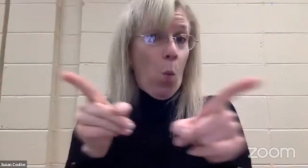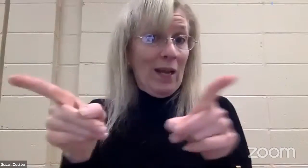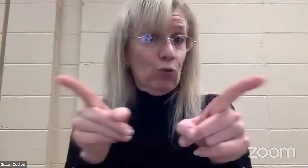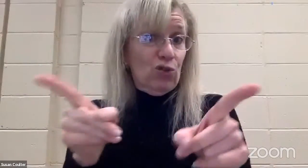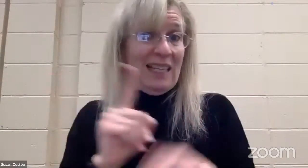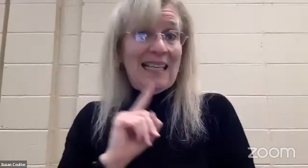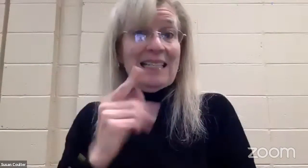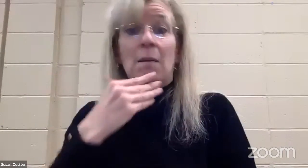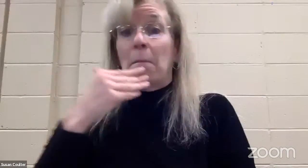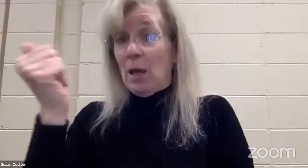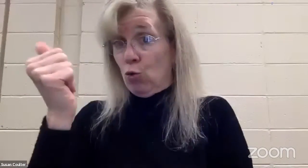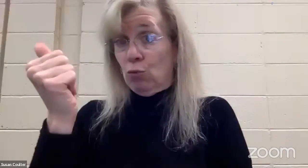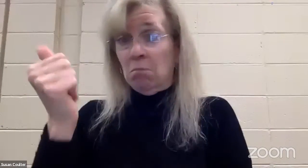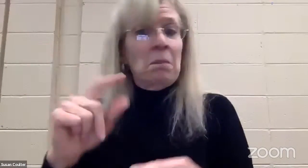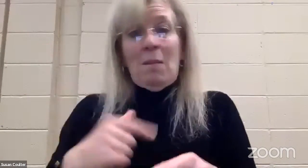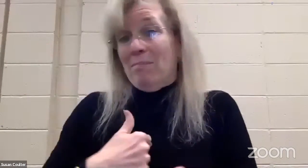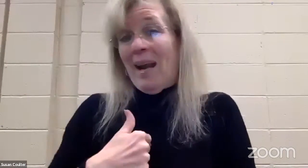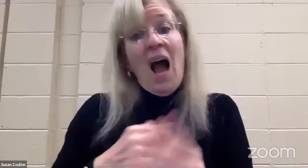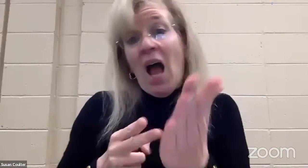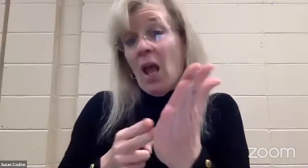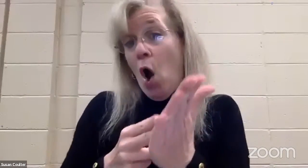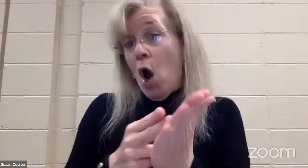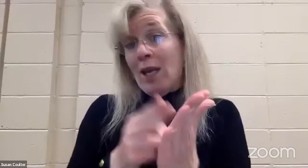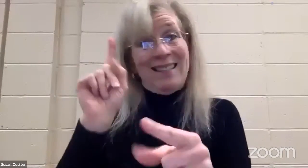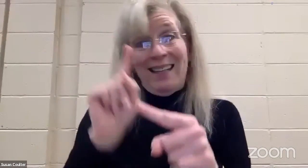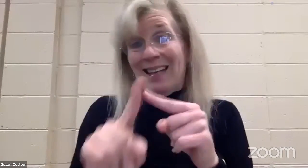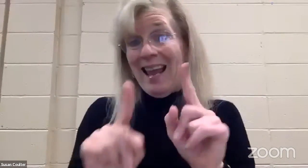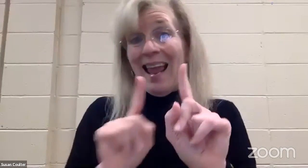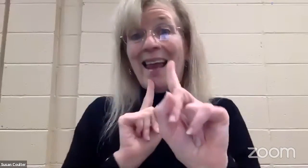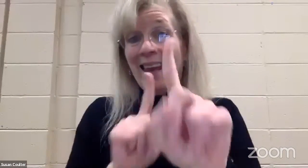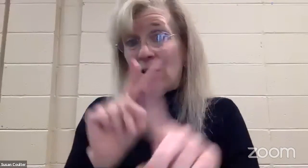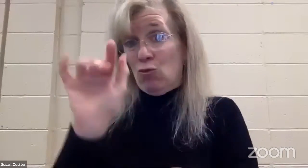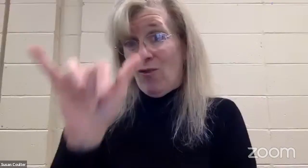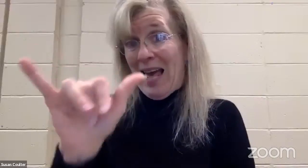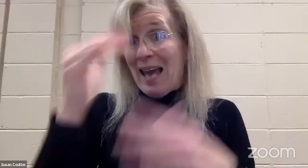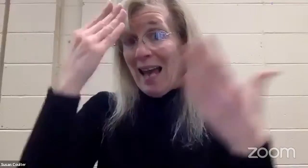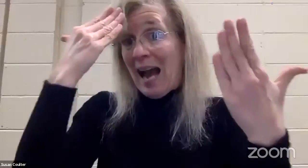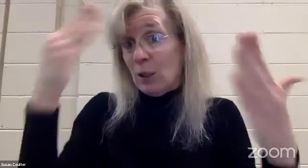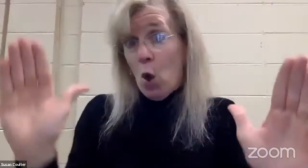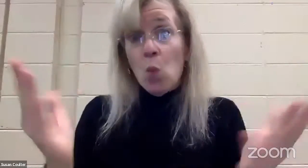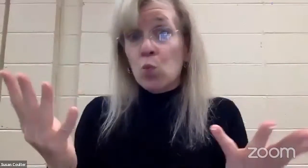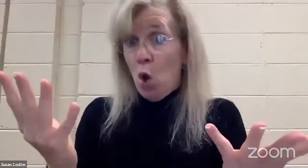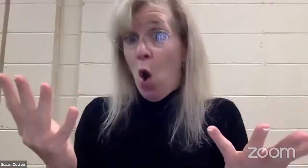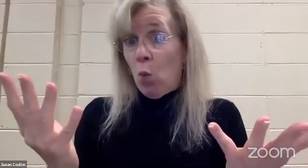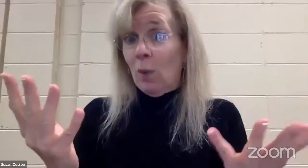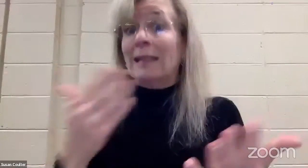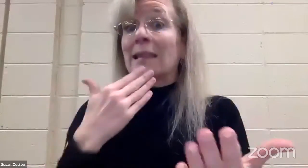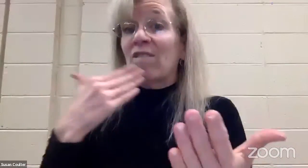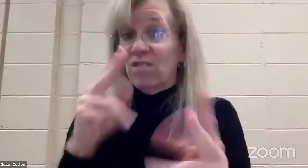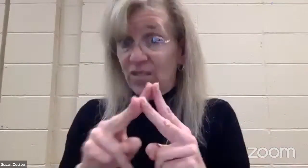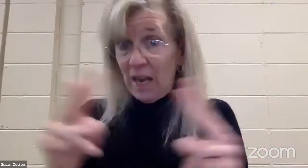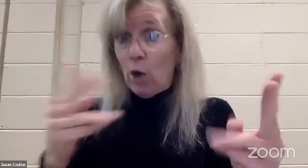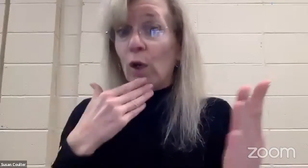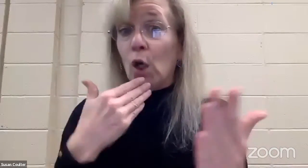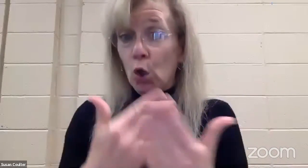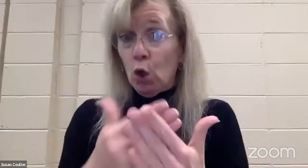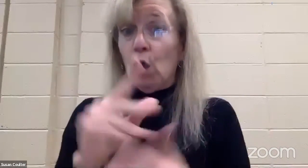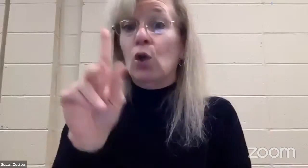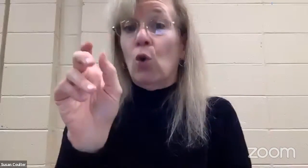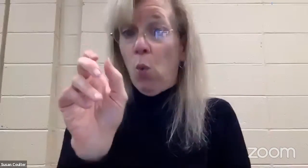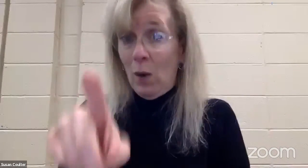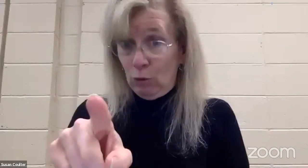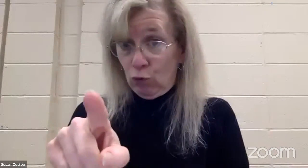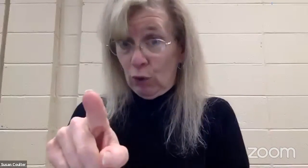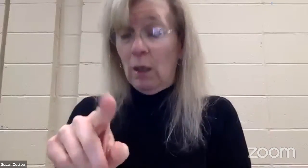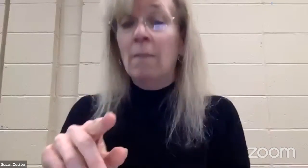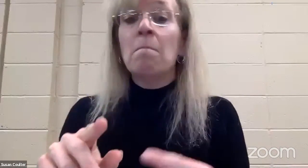So which is better? But I honestly can't answer that. I don't know. It's a very